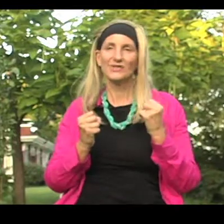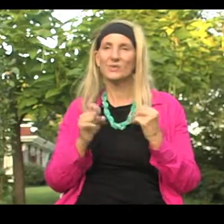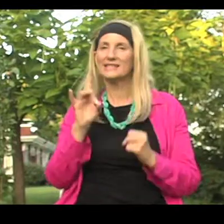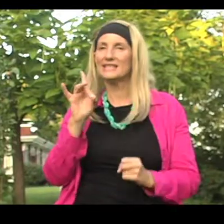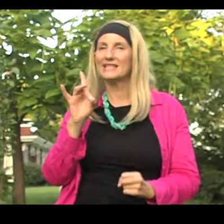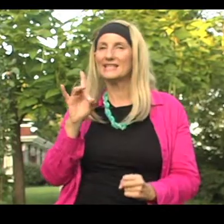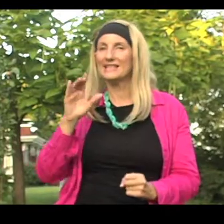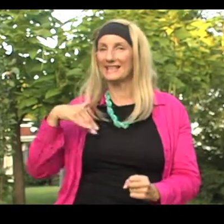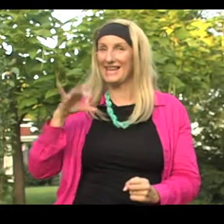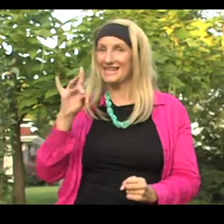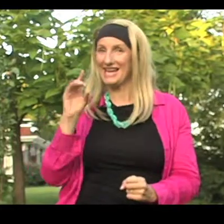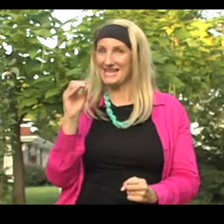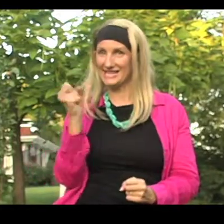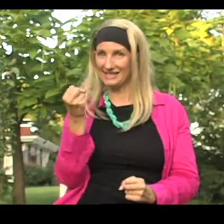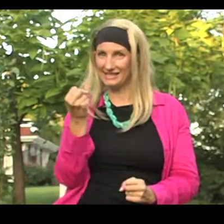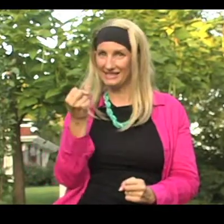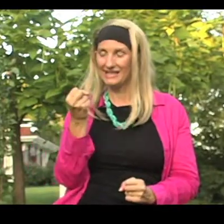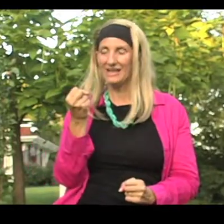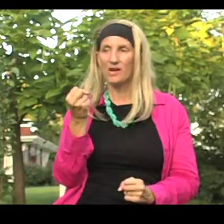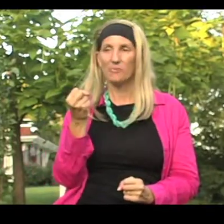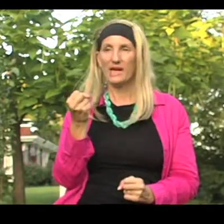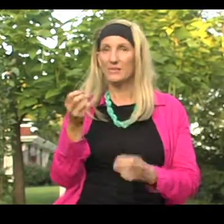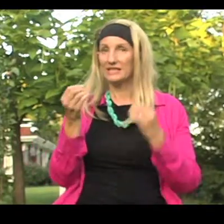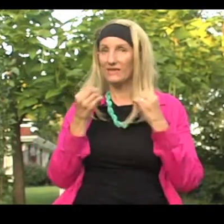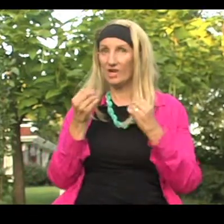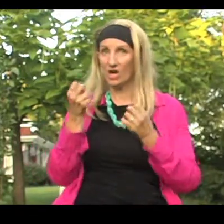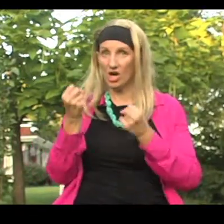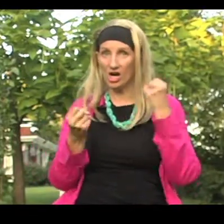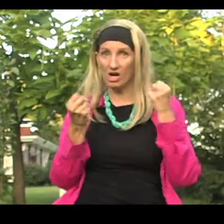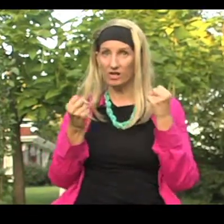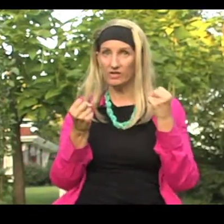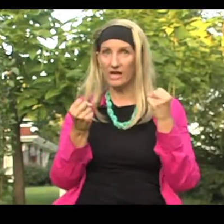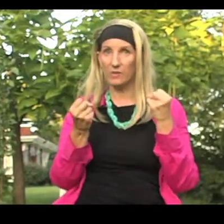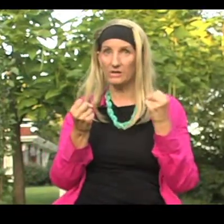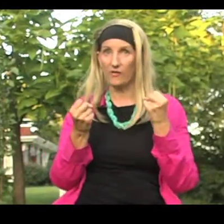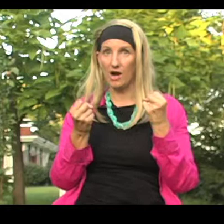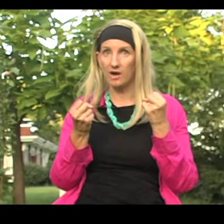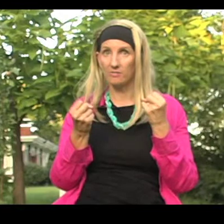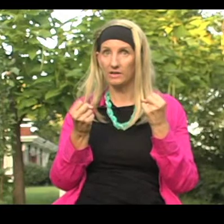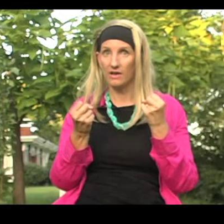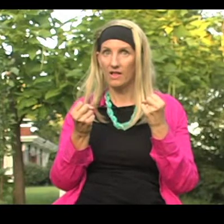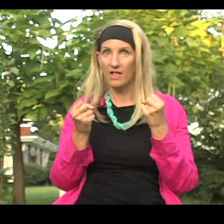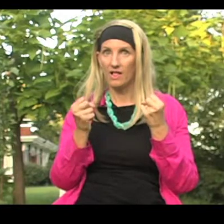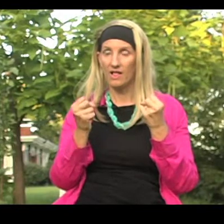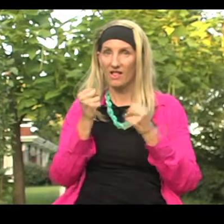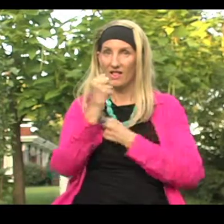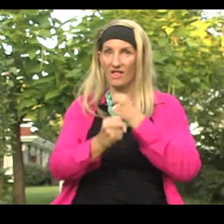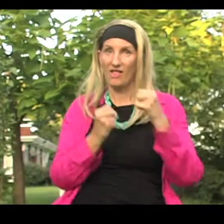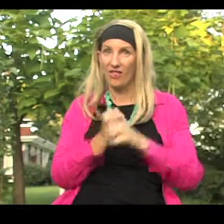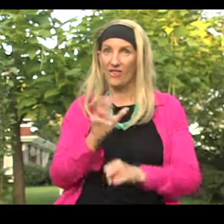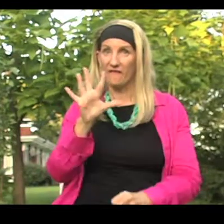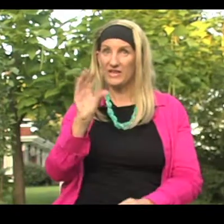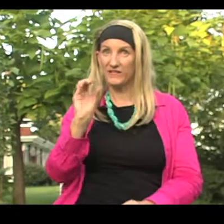was in the late 80s, but I was given a car that was from the